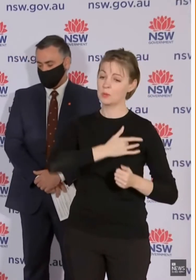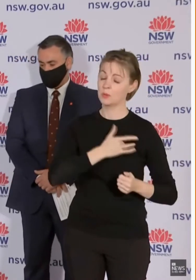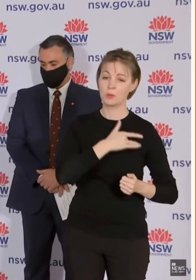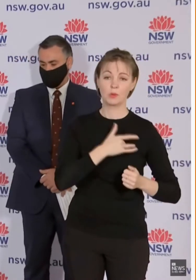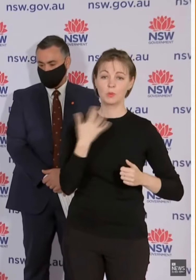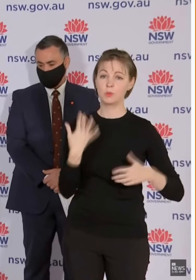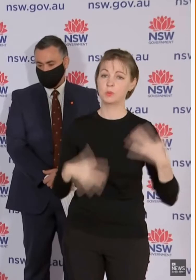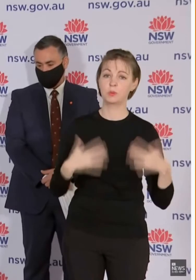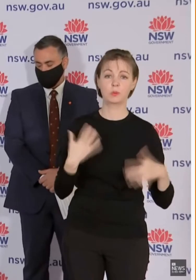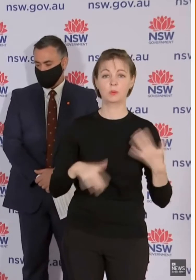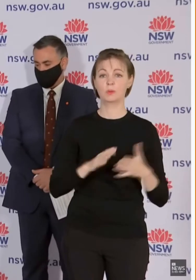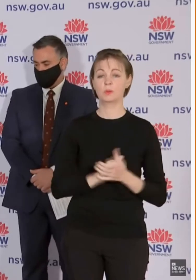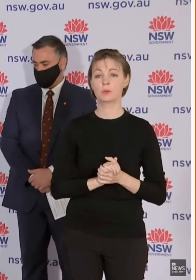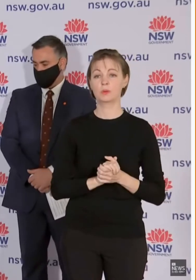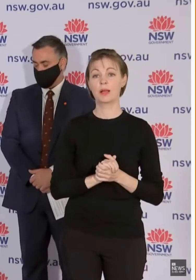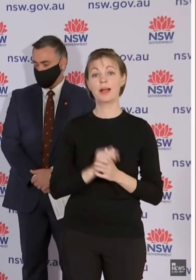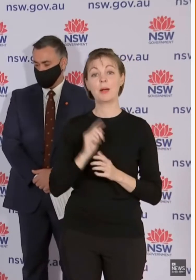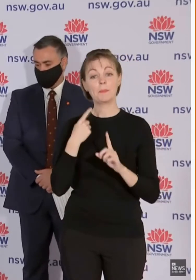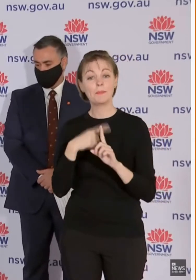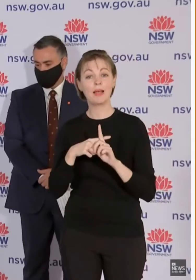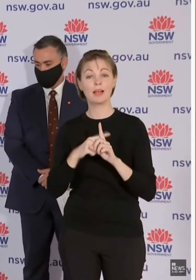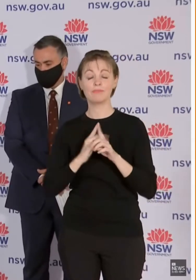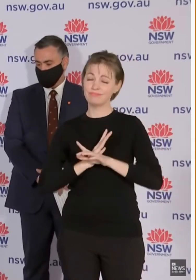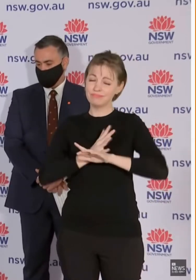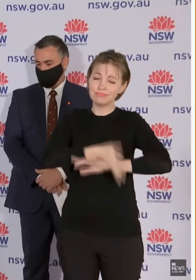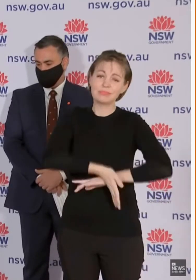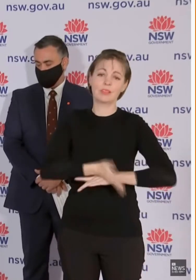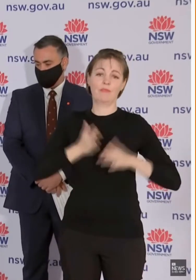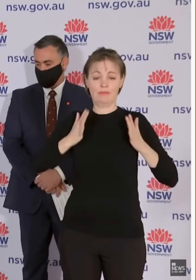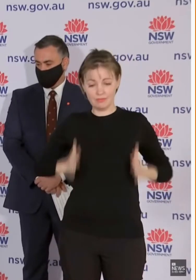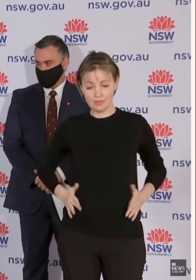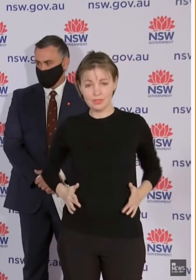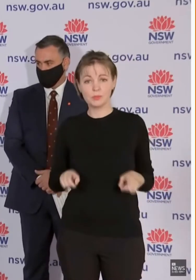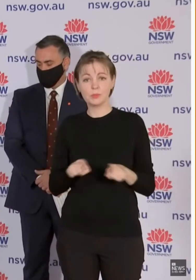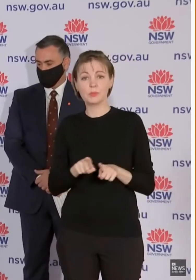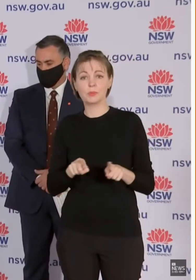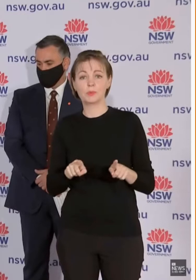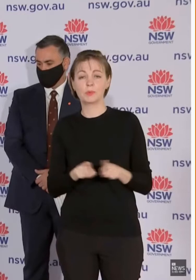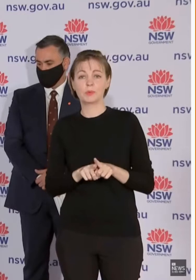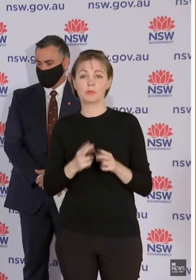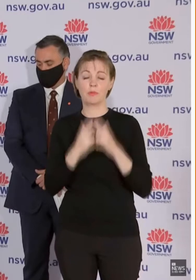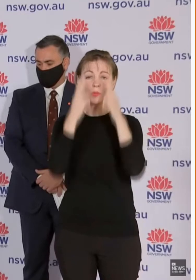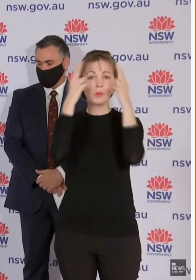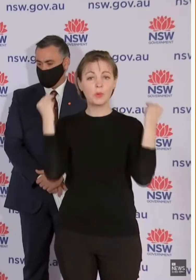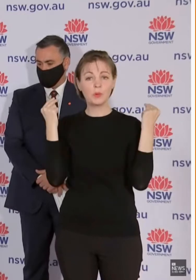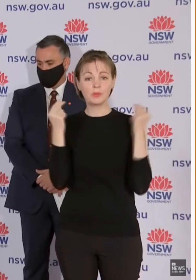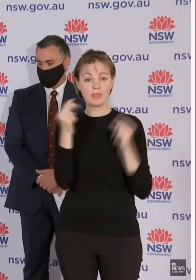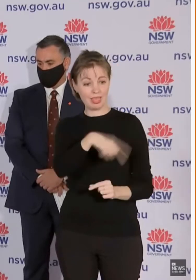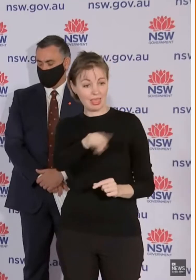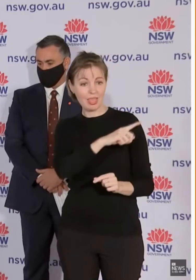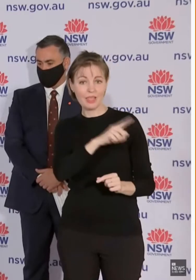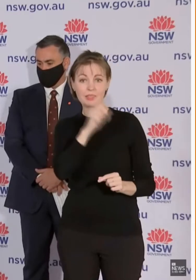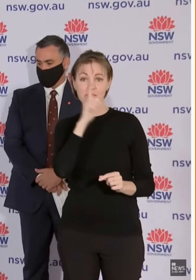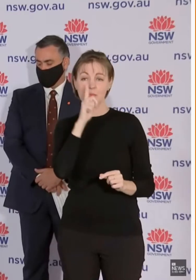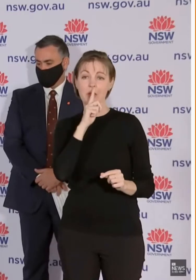for intensive care nurses, it's physically really hard work as well. These patients are some of the sickest we've ever seen. They